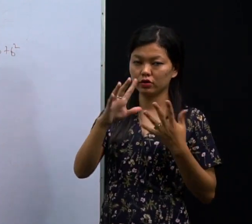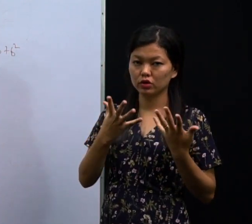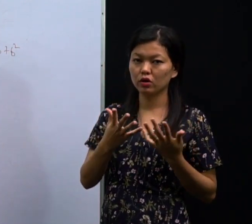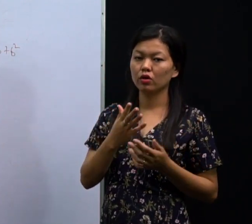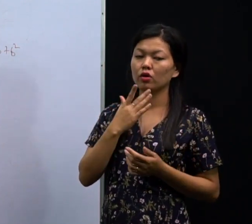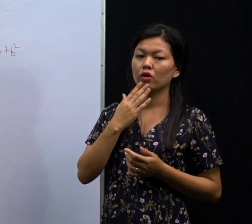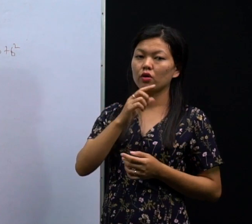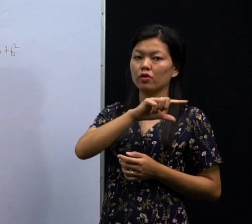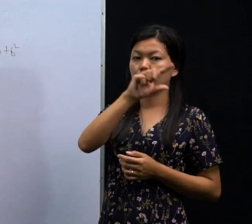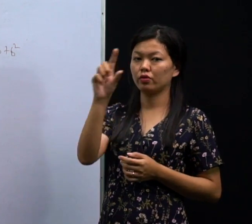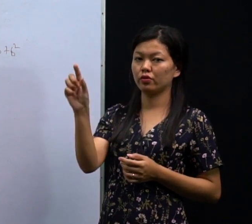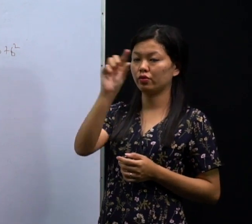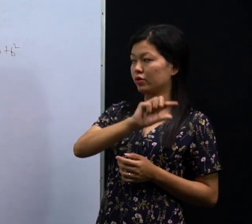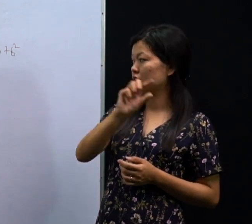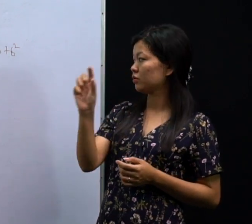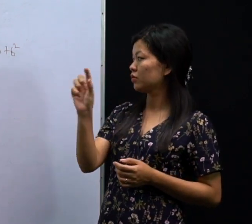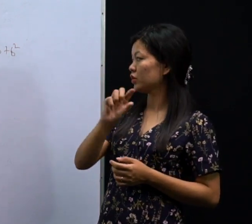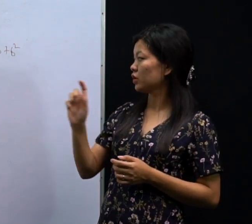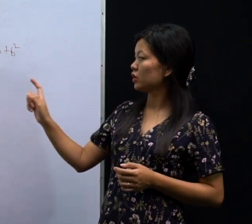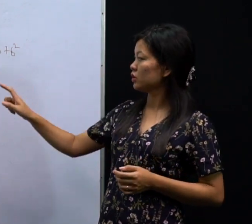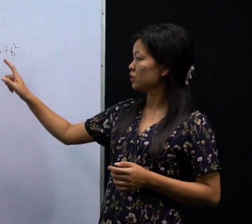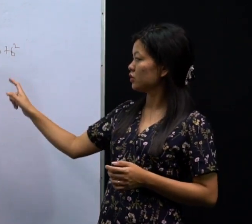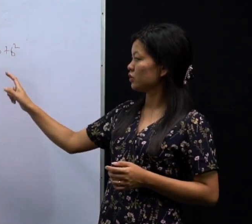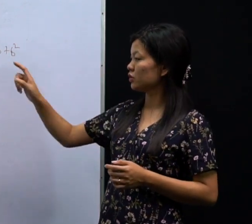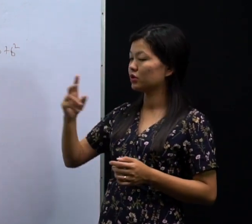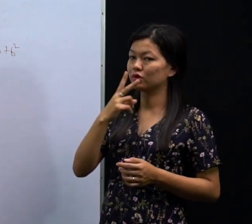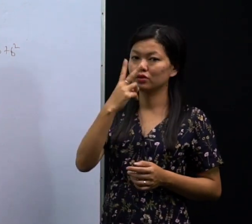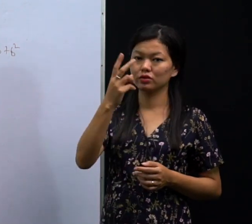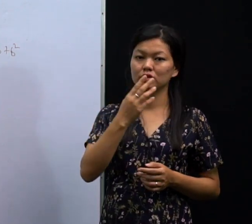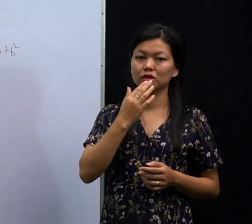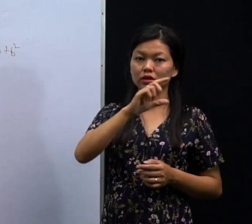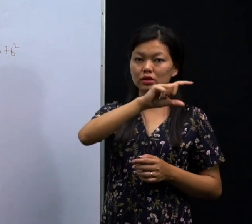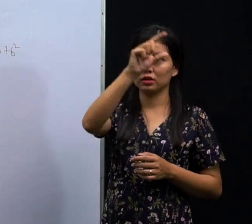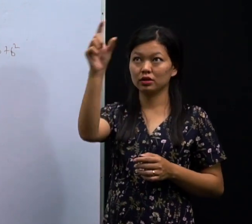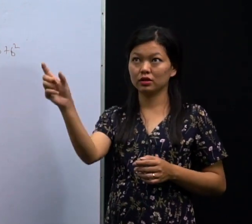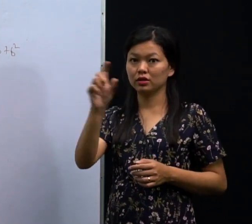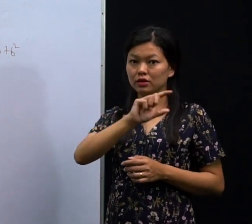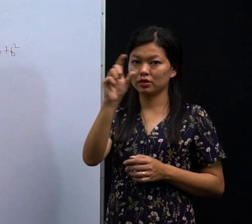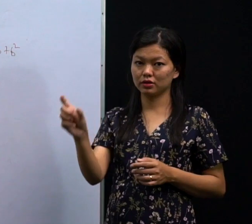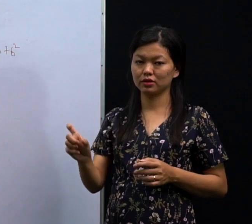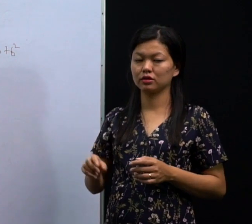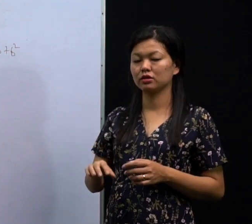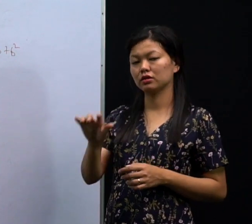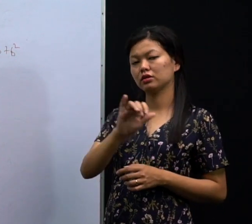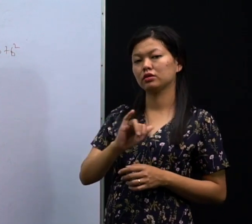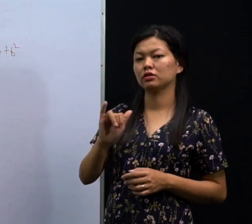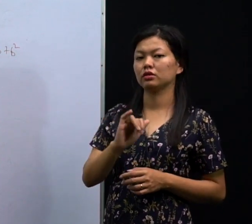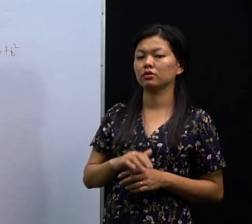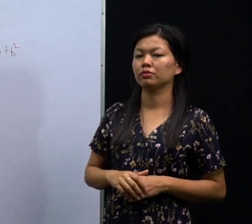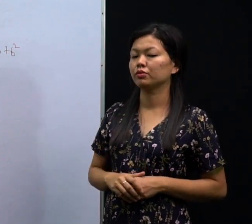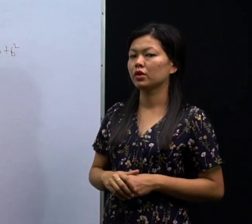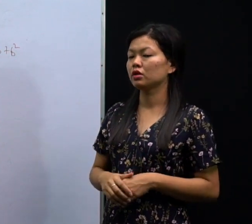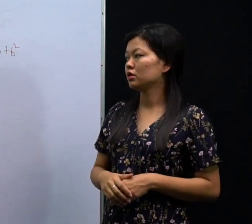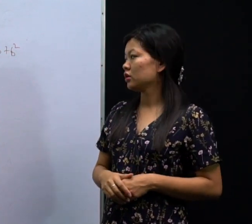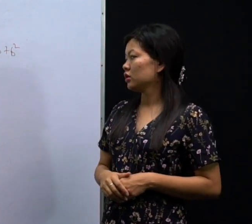it from here, this is also called rainbow method, you can say. So now a square, a into